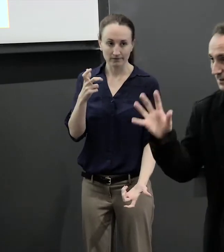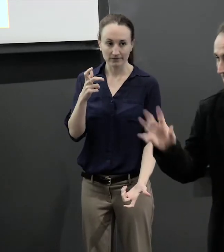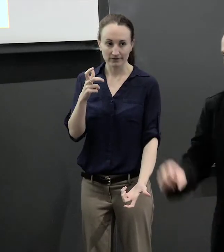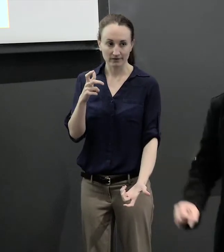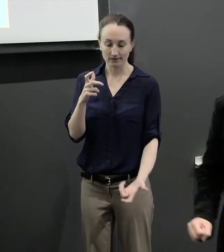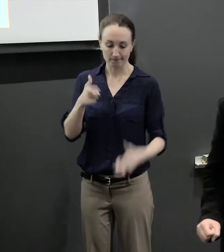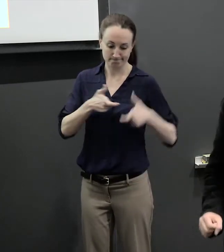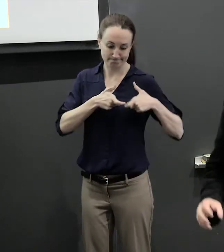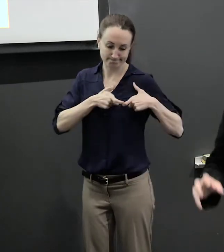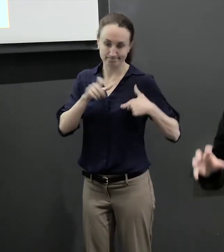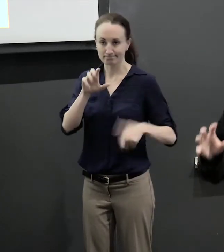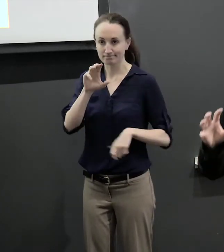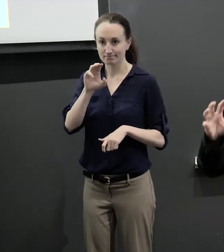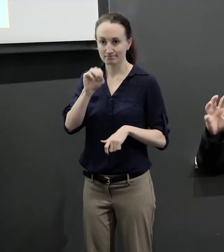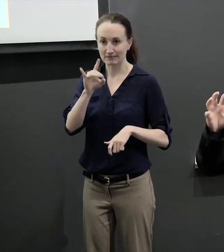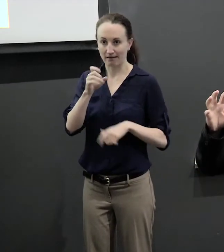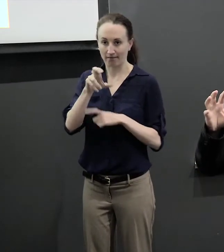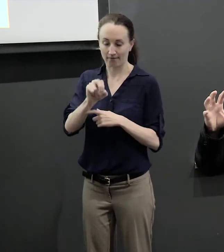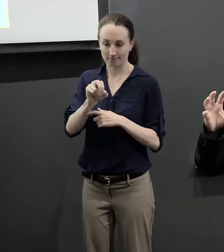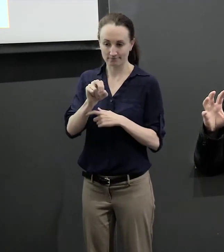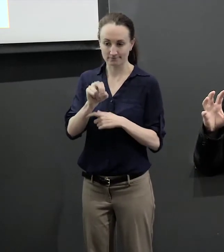Medallion, that's it.